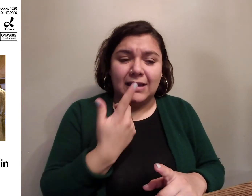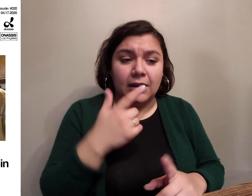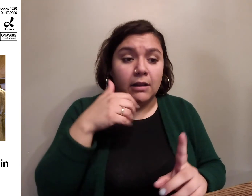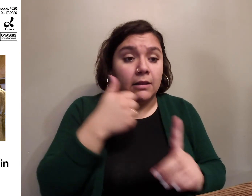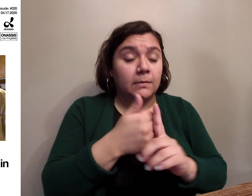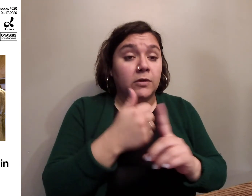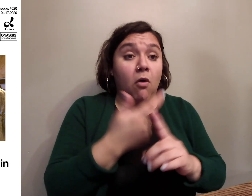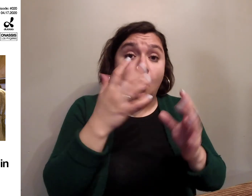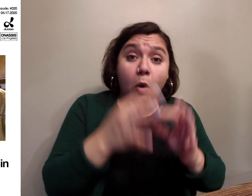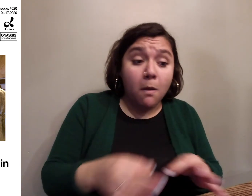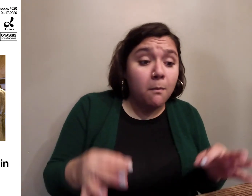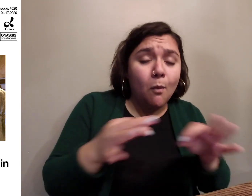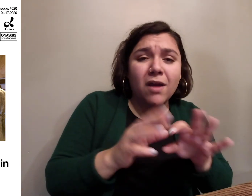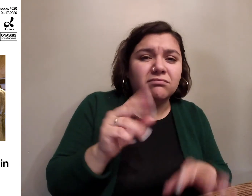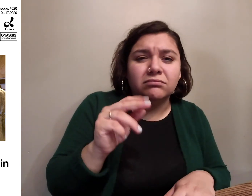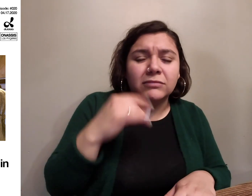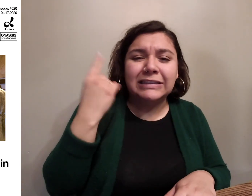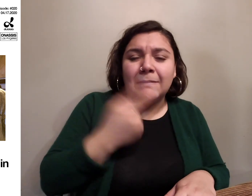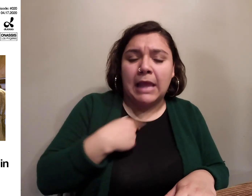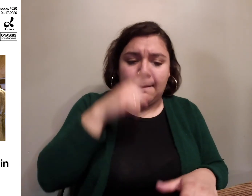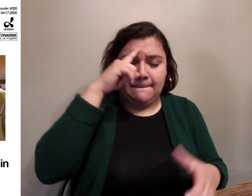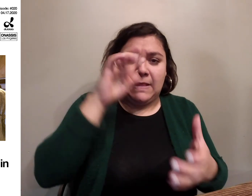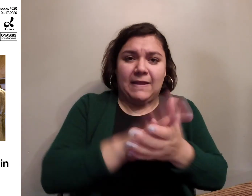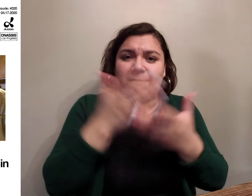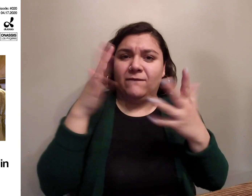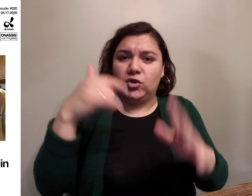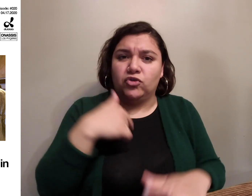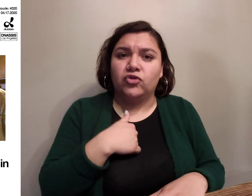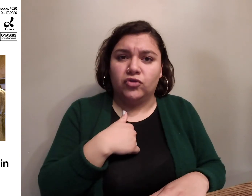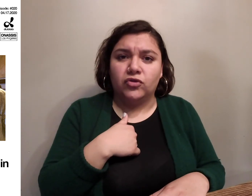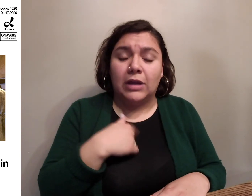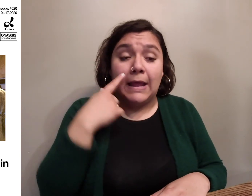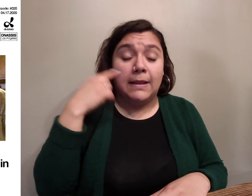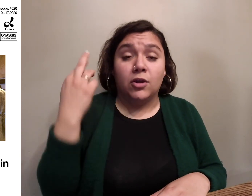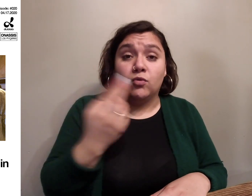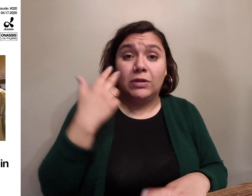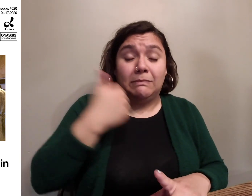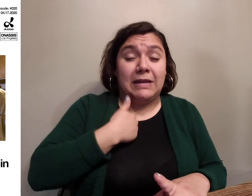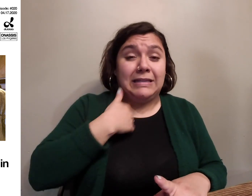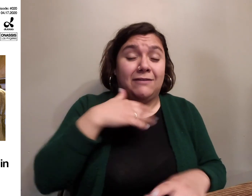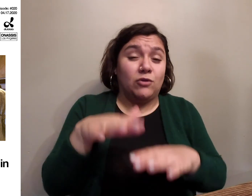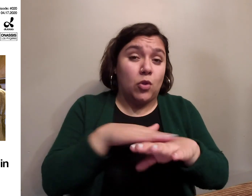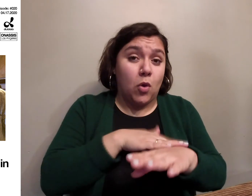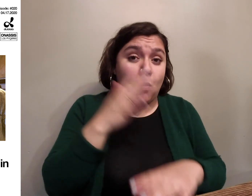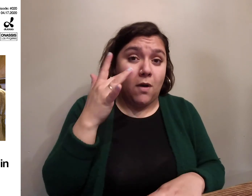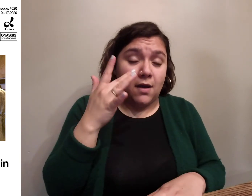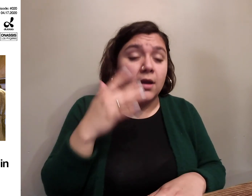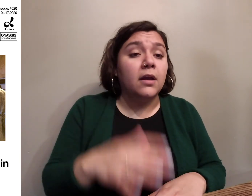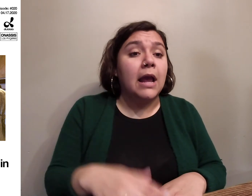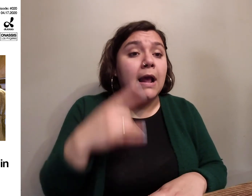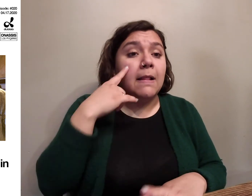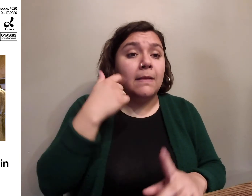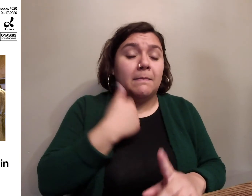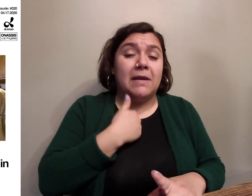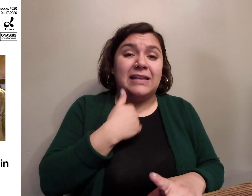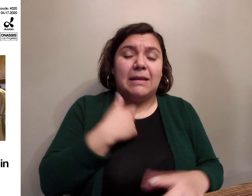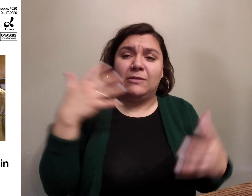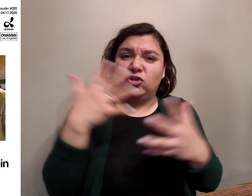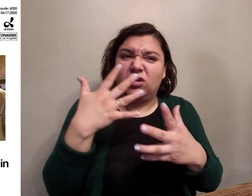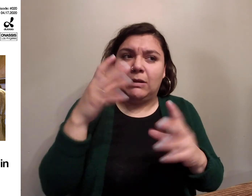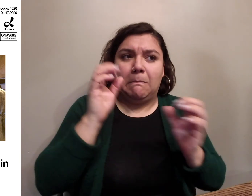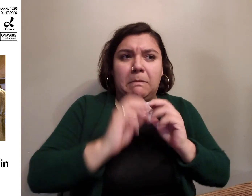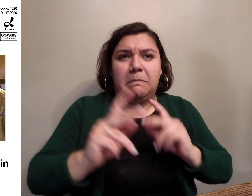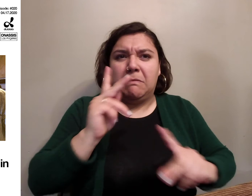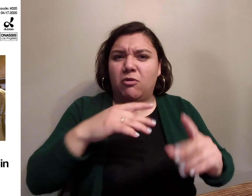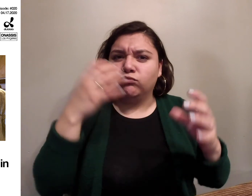something that I believed. And I think the reason why I'm so slow is because I'm so certain nobody cares. So I think in order for me to